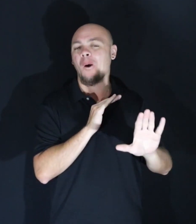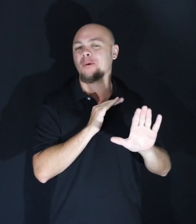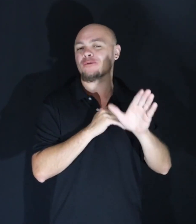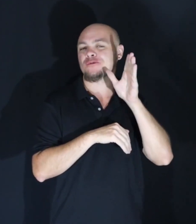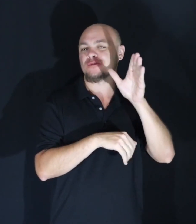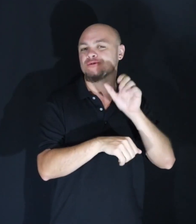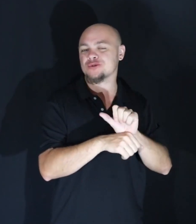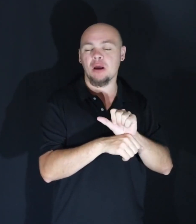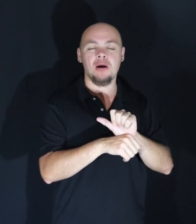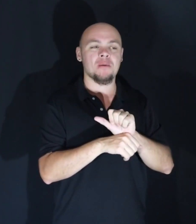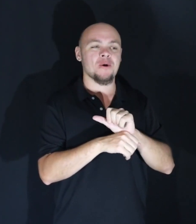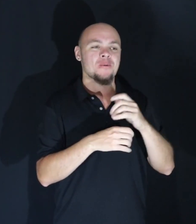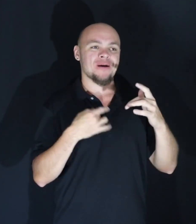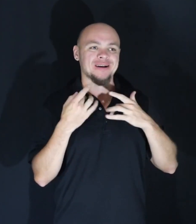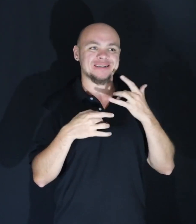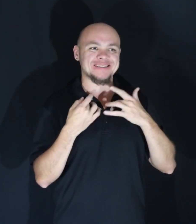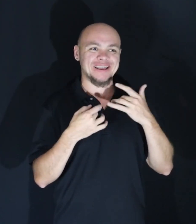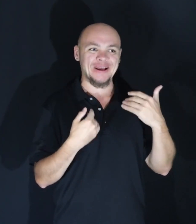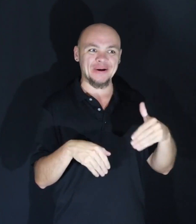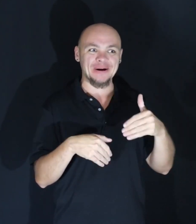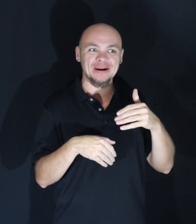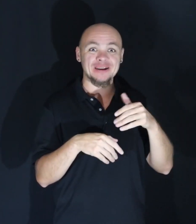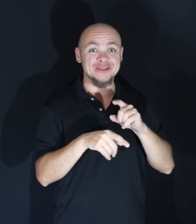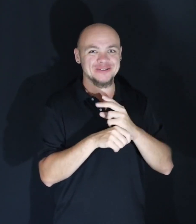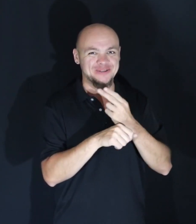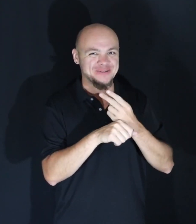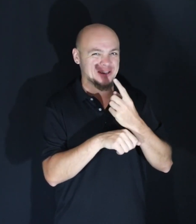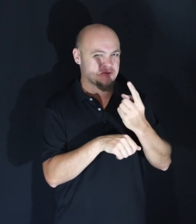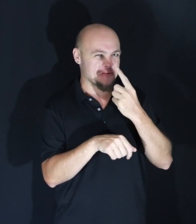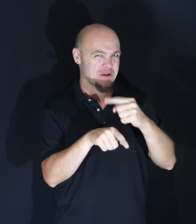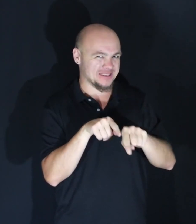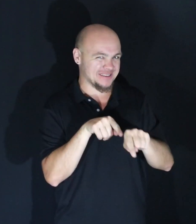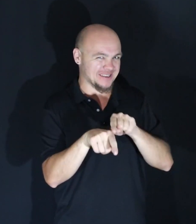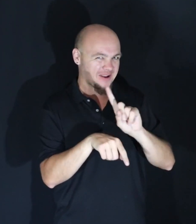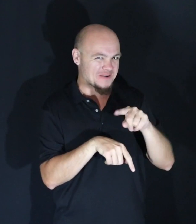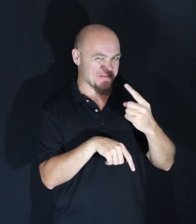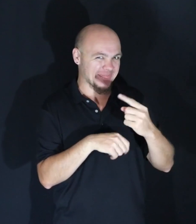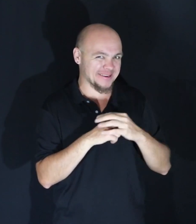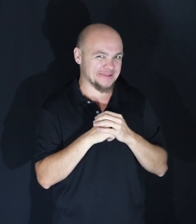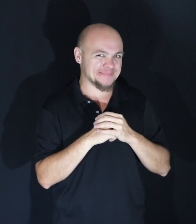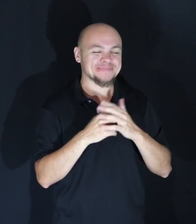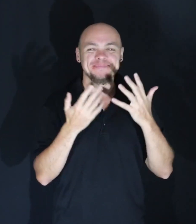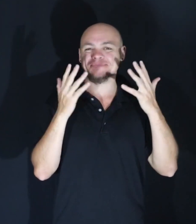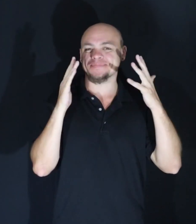how he does it wearing only one sock.